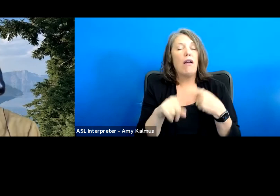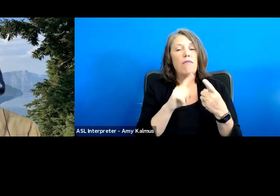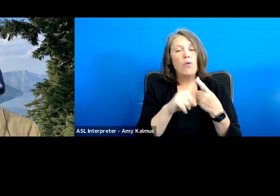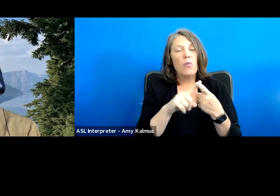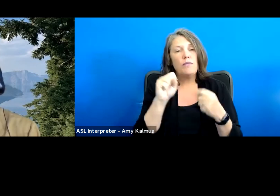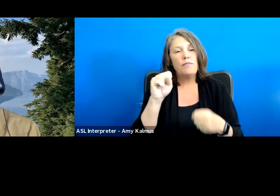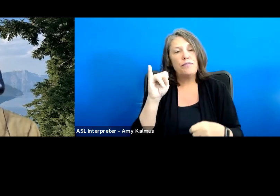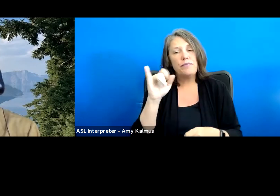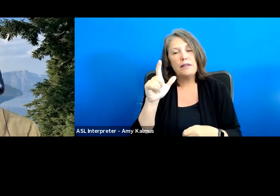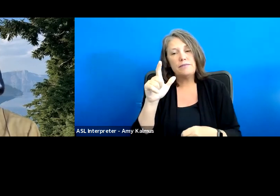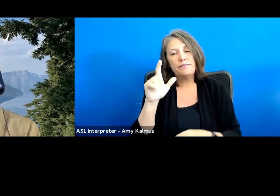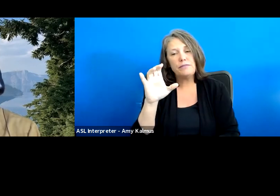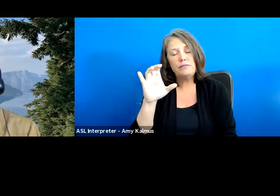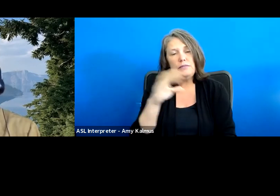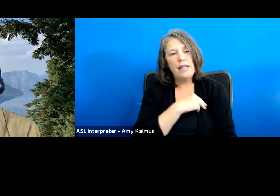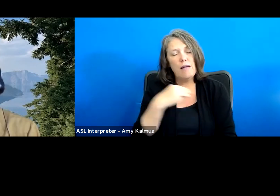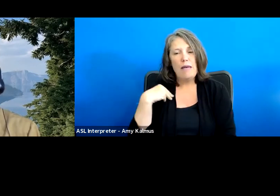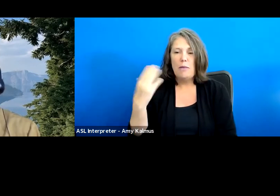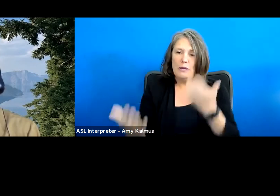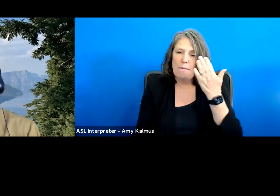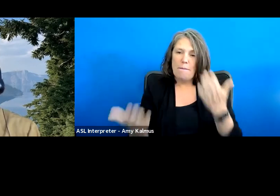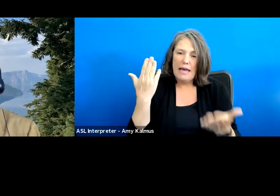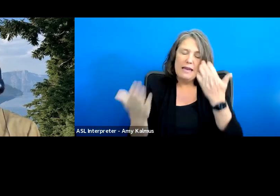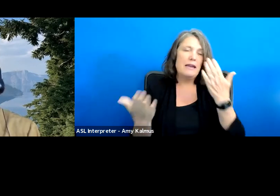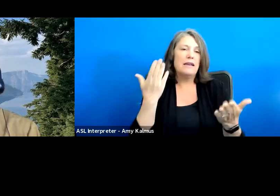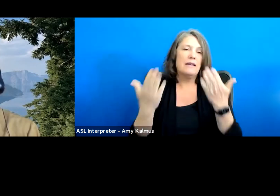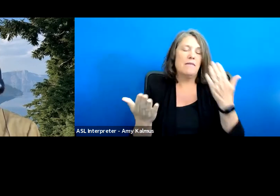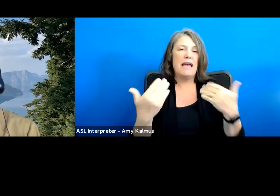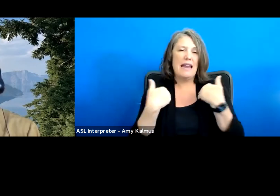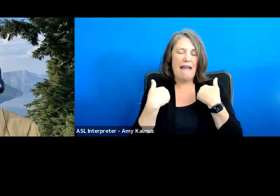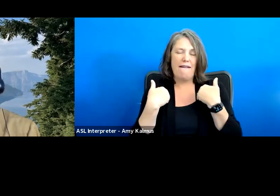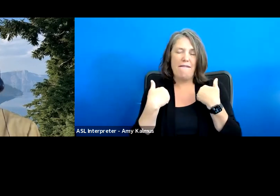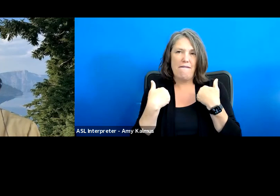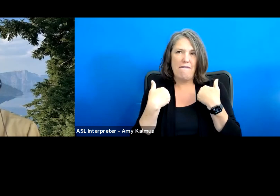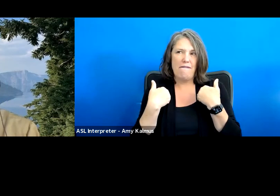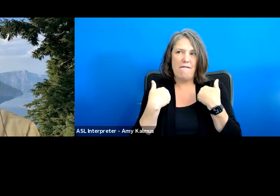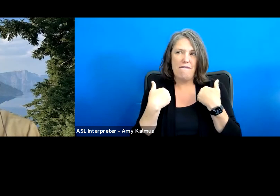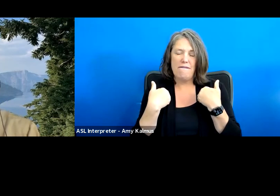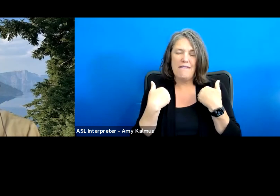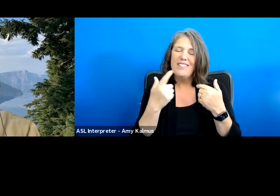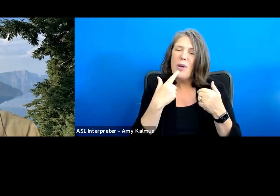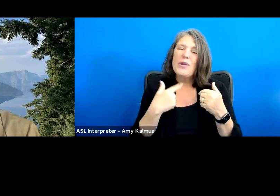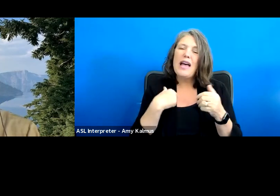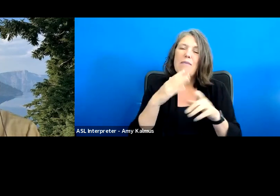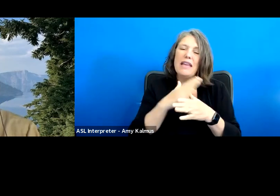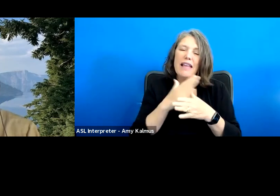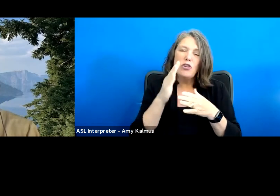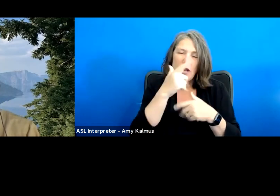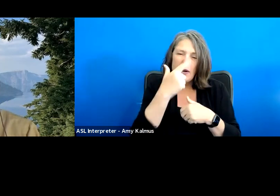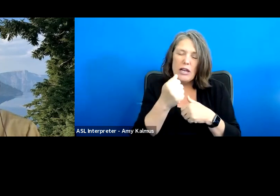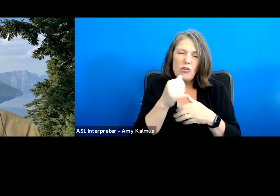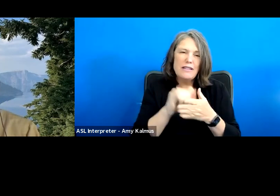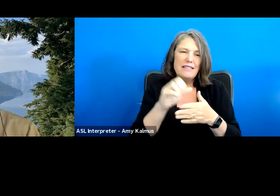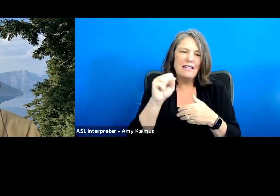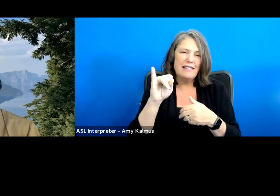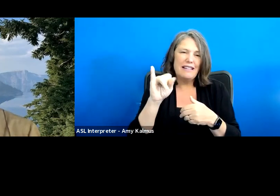SILC members might have, so give me an example of a shared interest that SILC